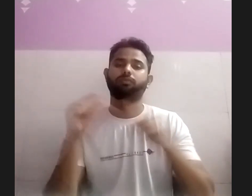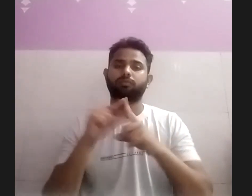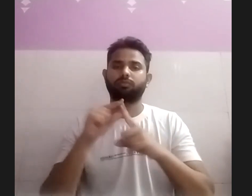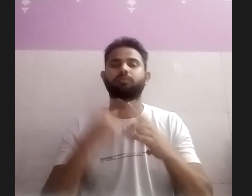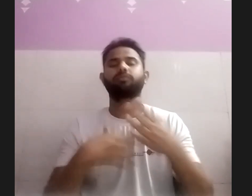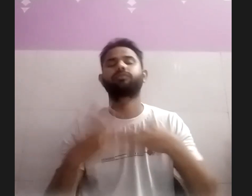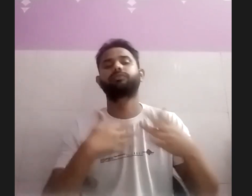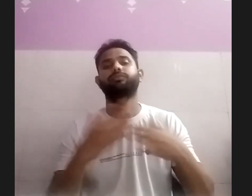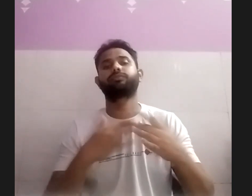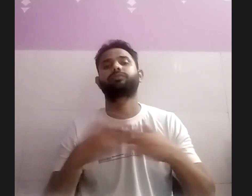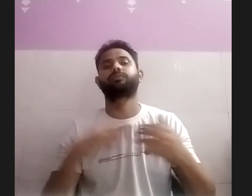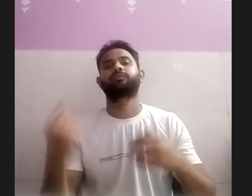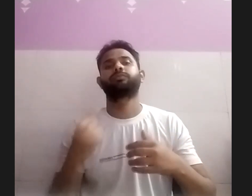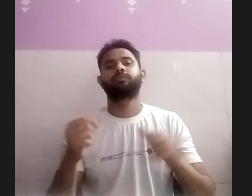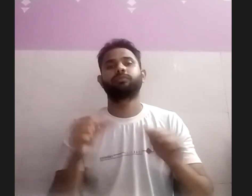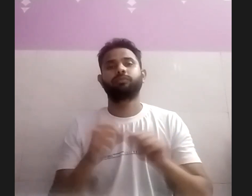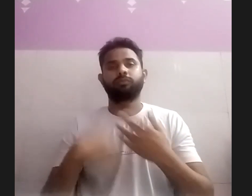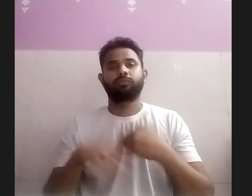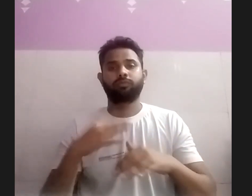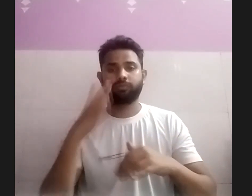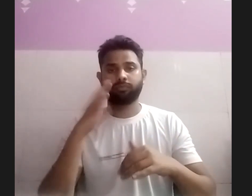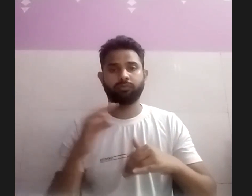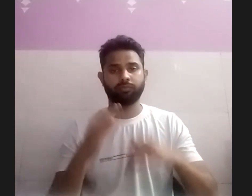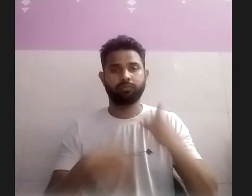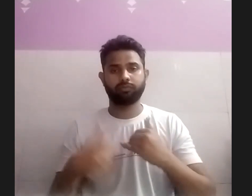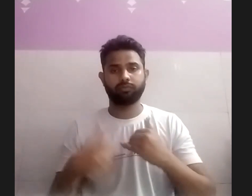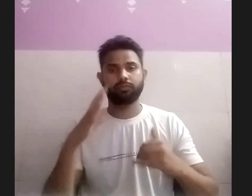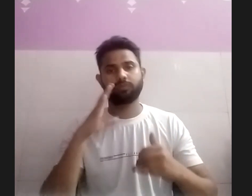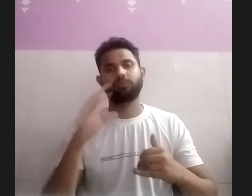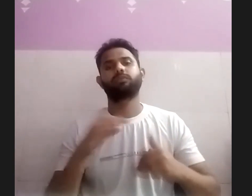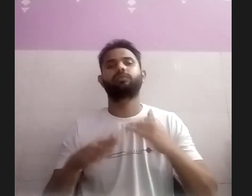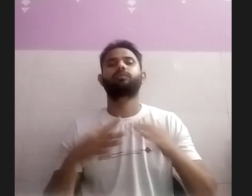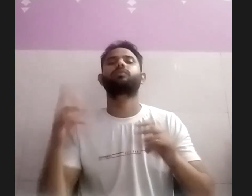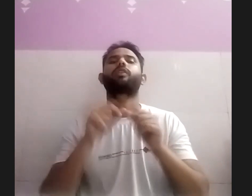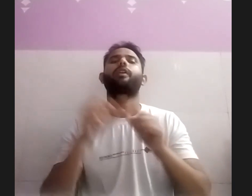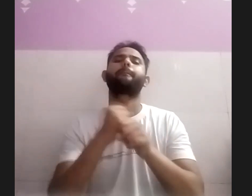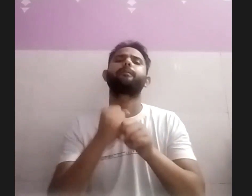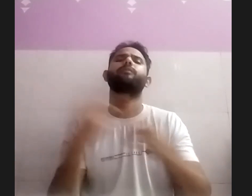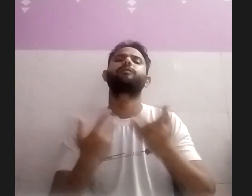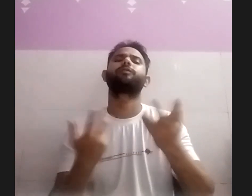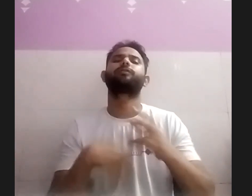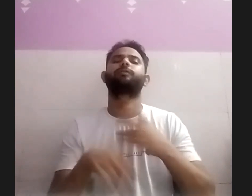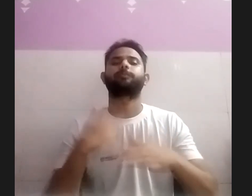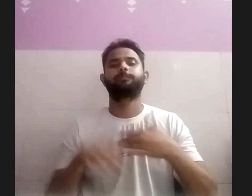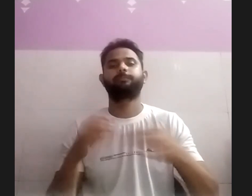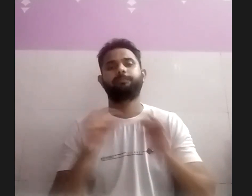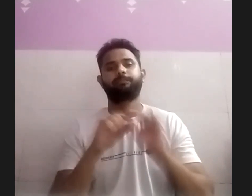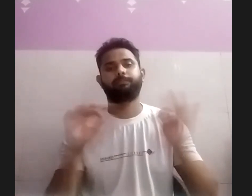they can improve the app, is that at the beginning, if there was a function where you could select